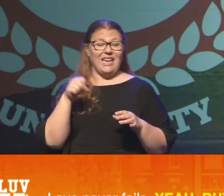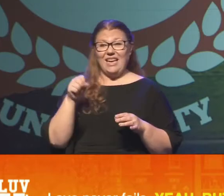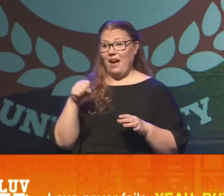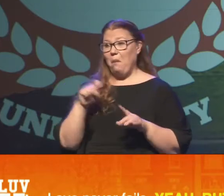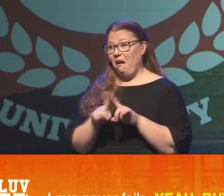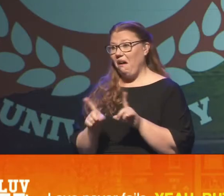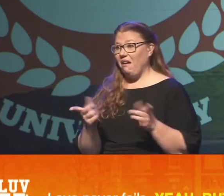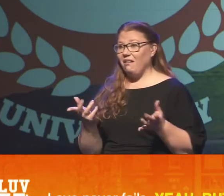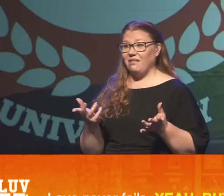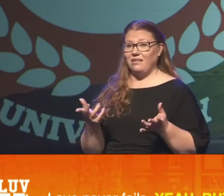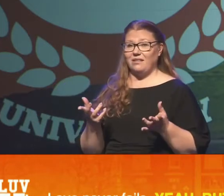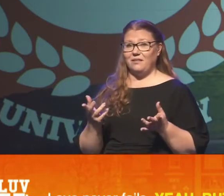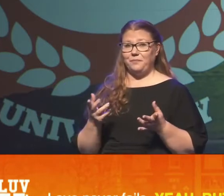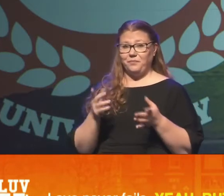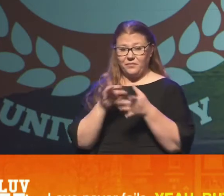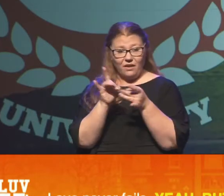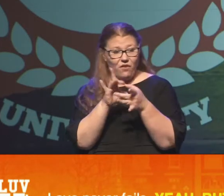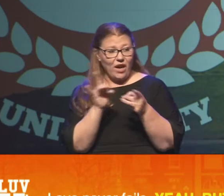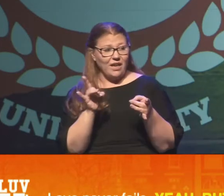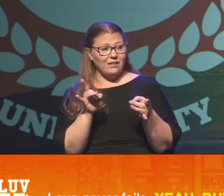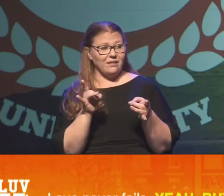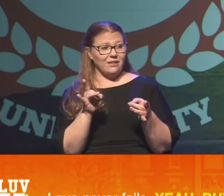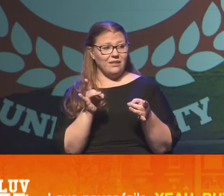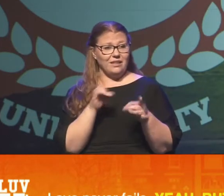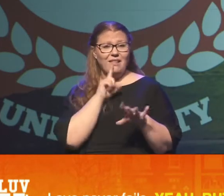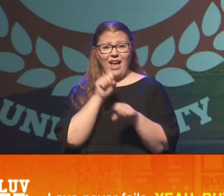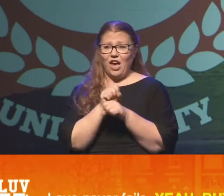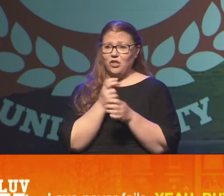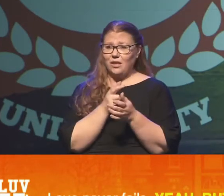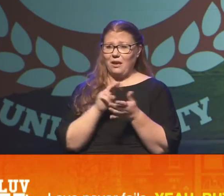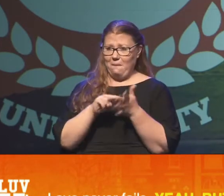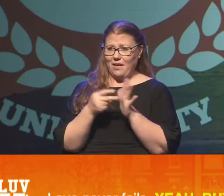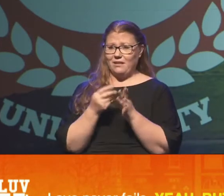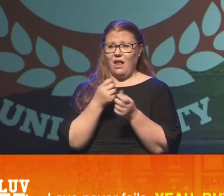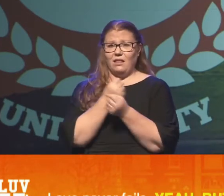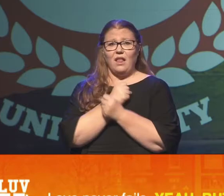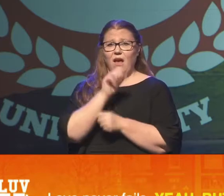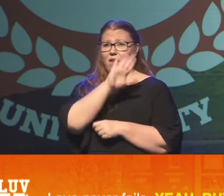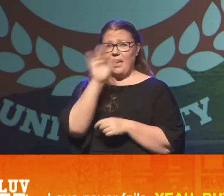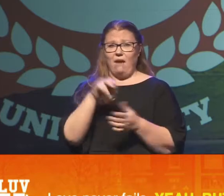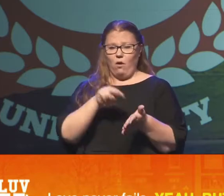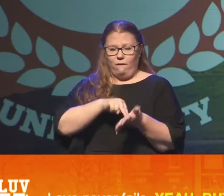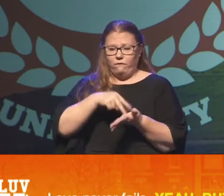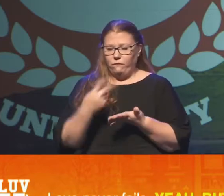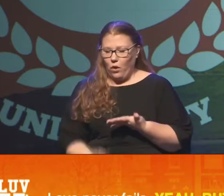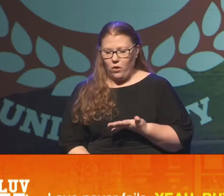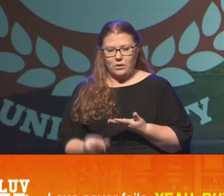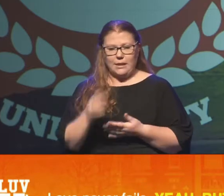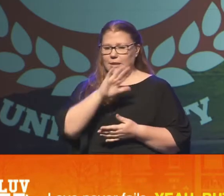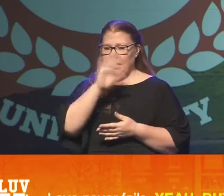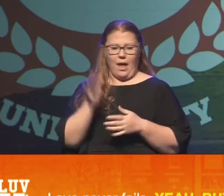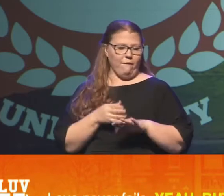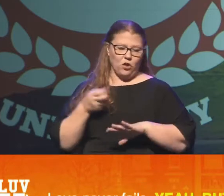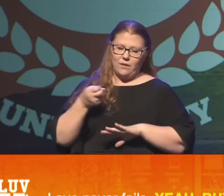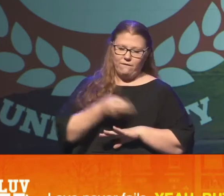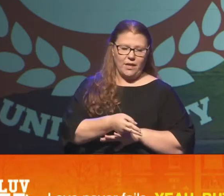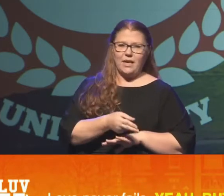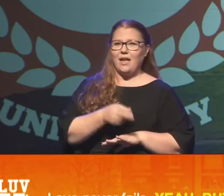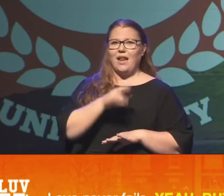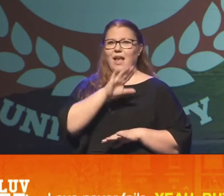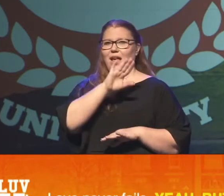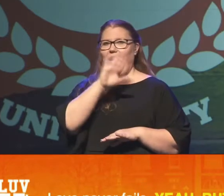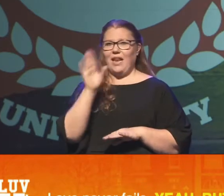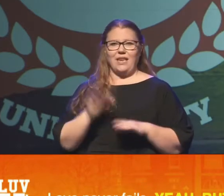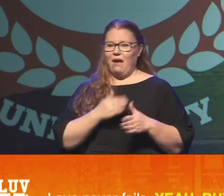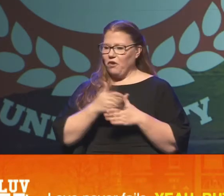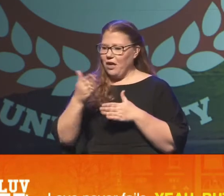but. The phrase literally means love never falls. It's never defeated. It never comes to an